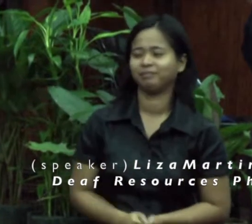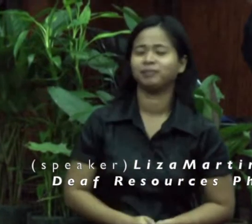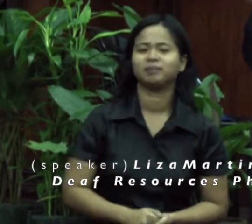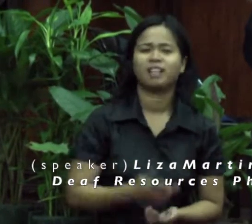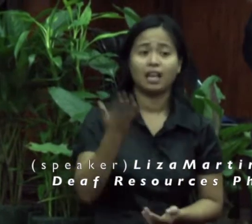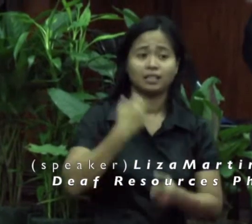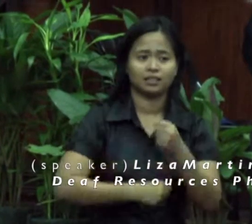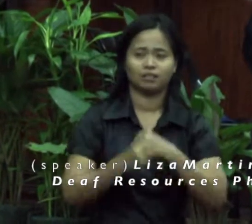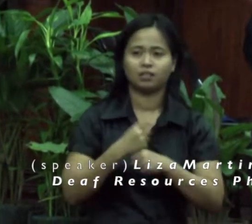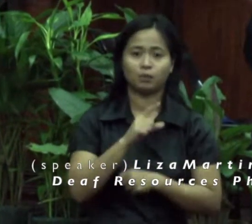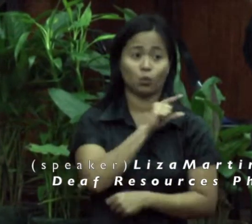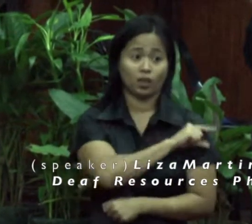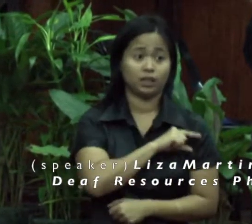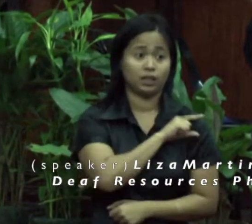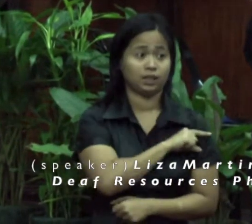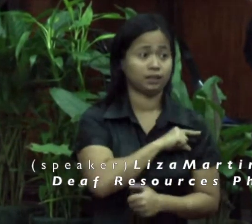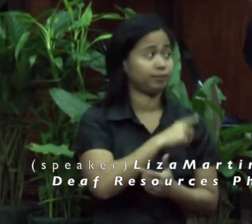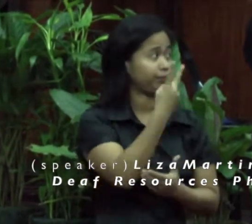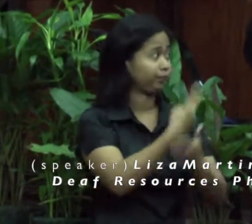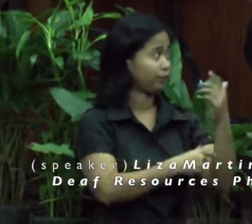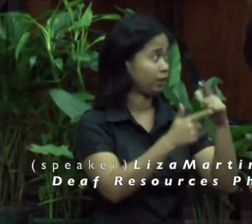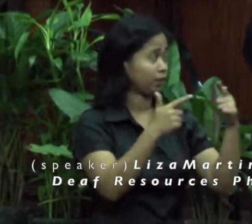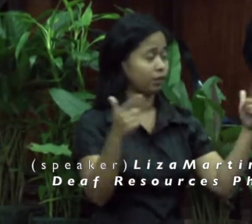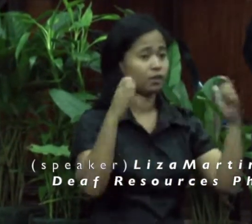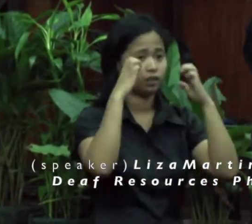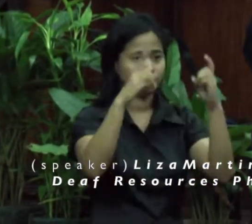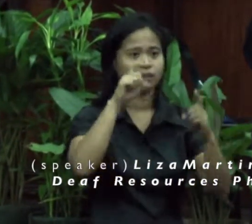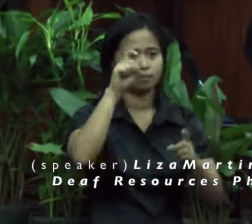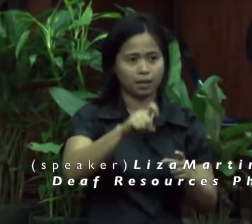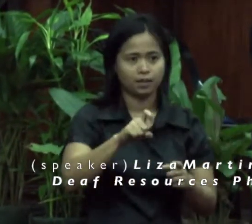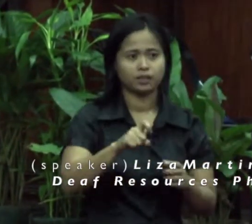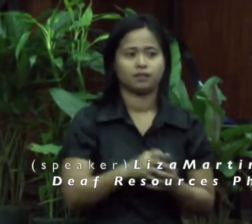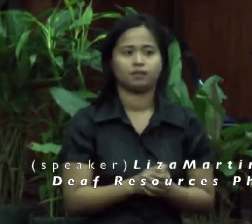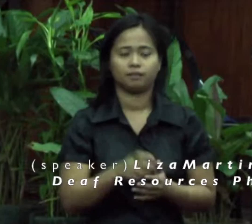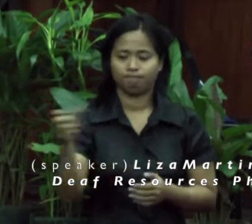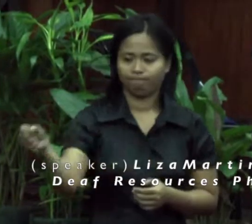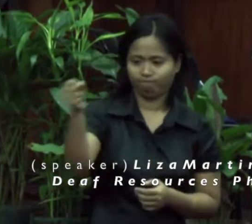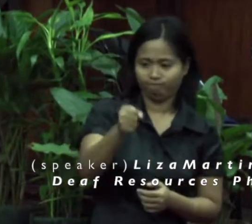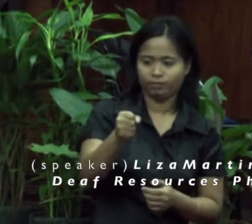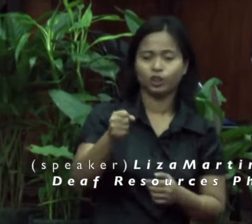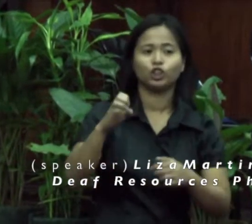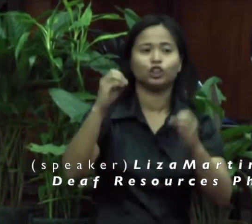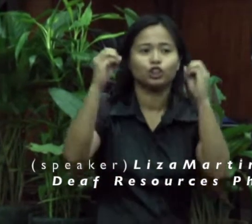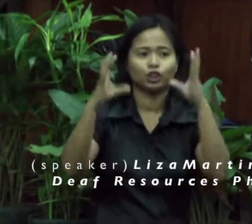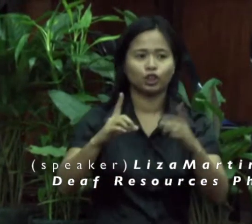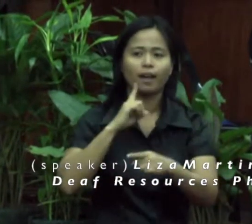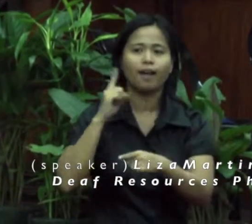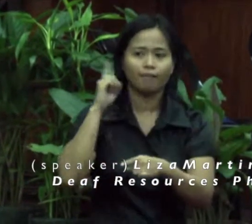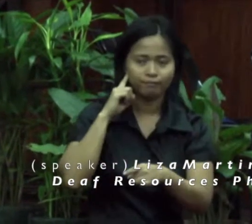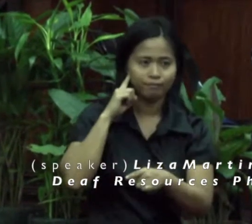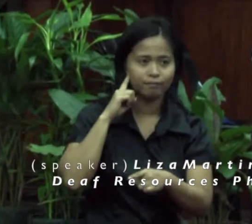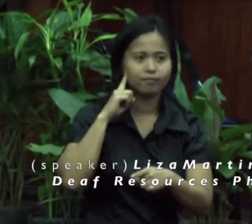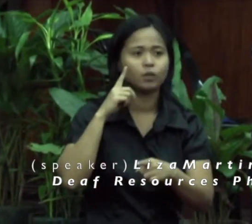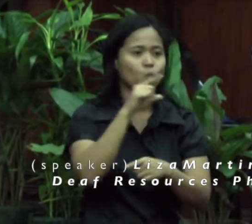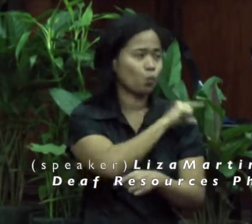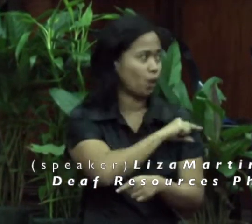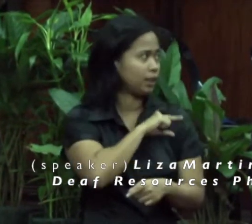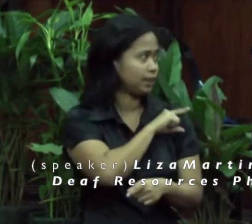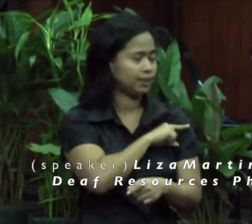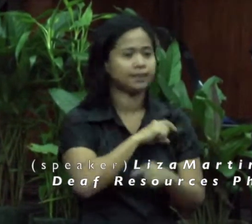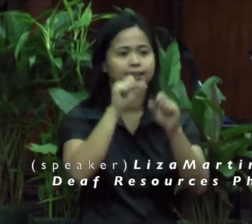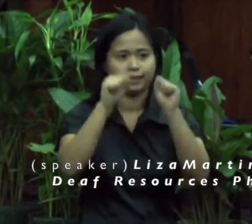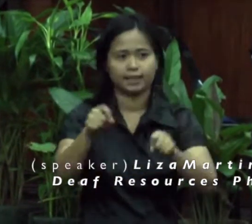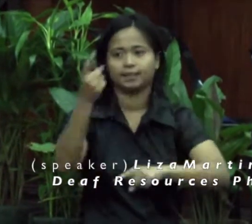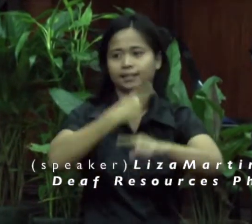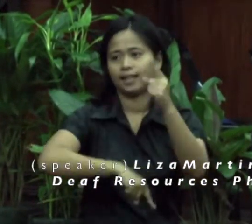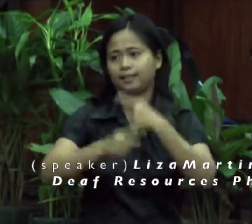quality bilingual education requires employing teachers who are deaf, and or are qualified in sign